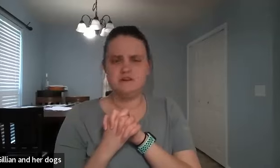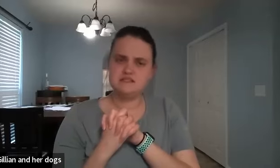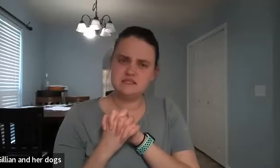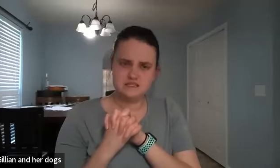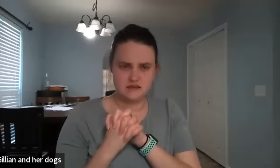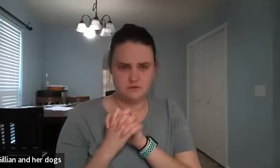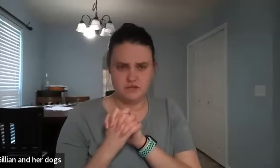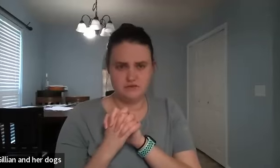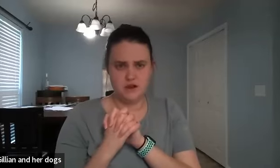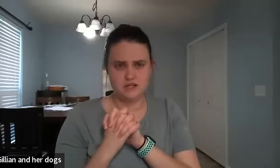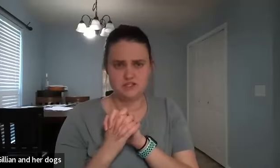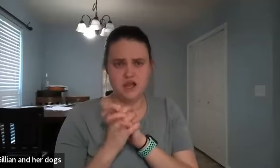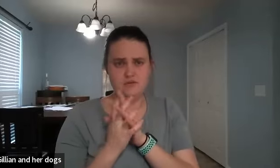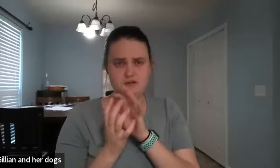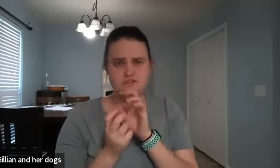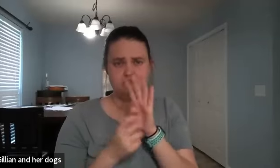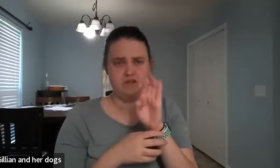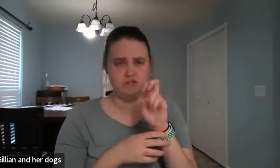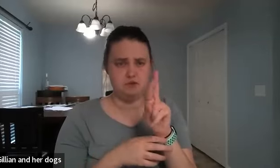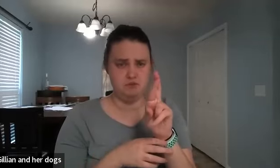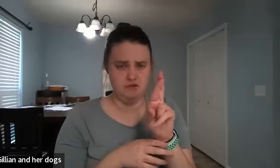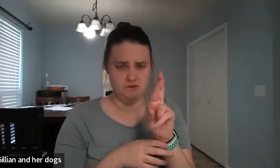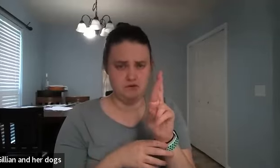not seen a sign for beaver, actually. I would have just finger spelled beaver.